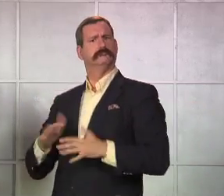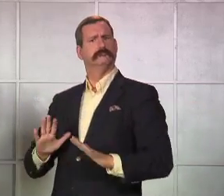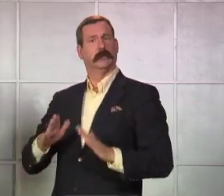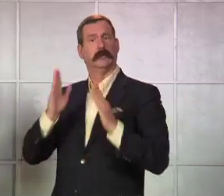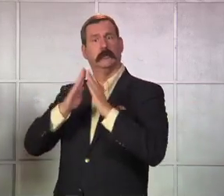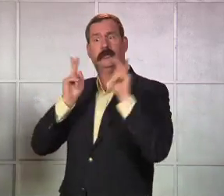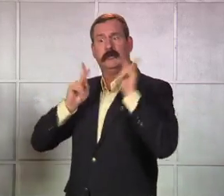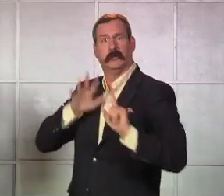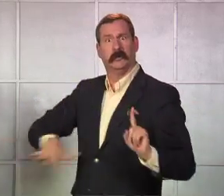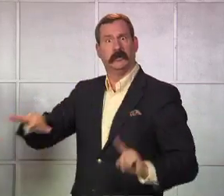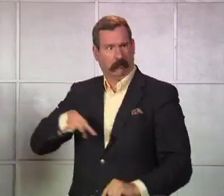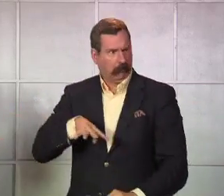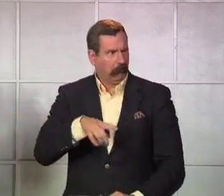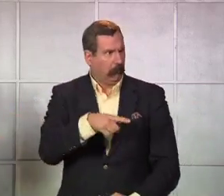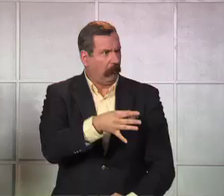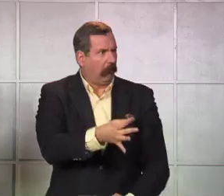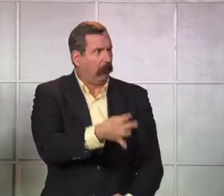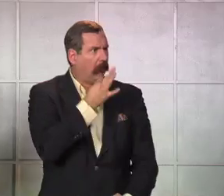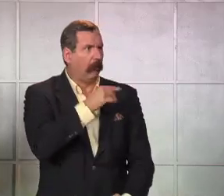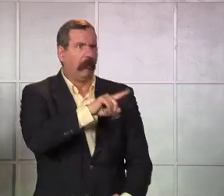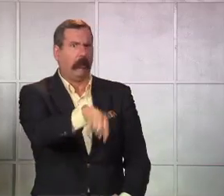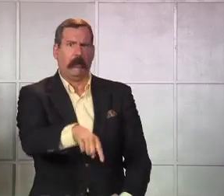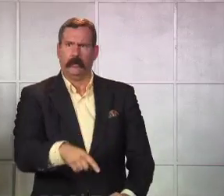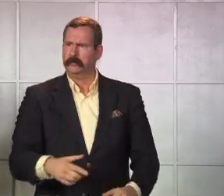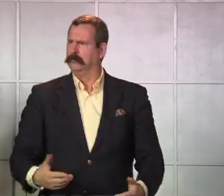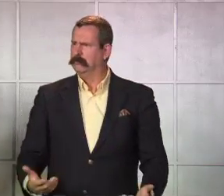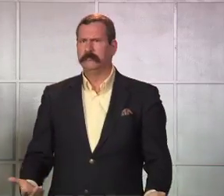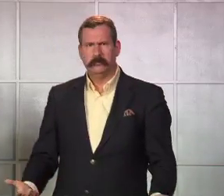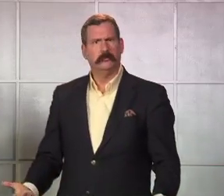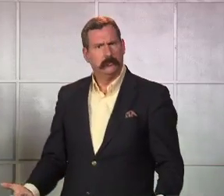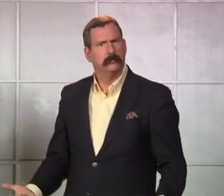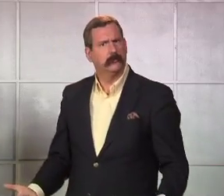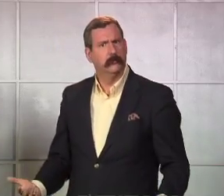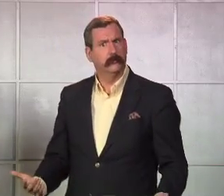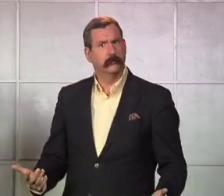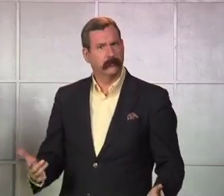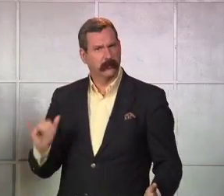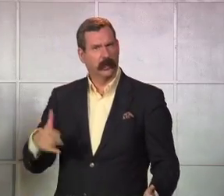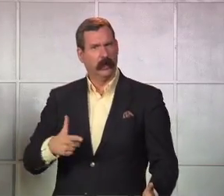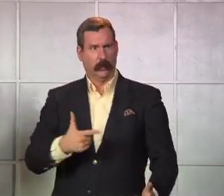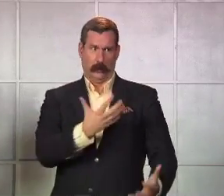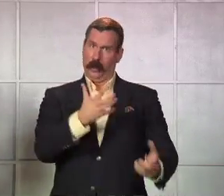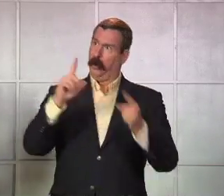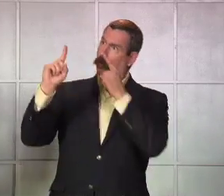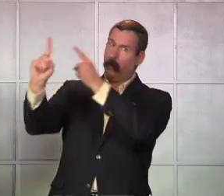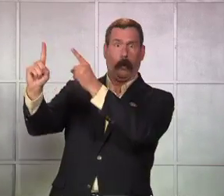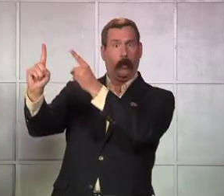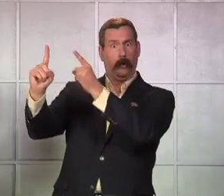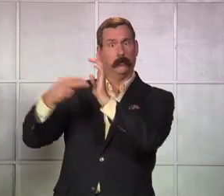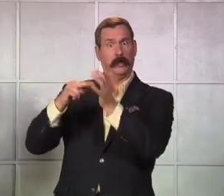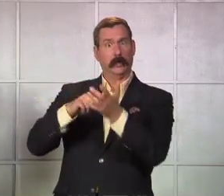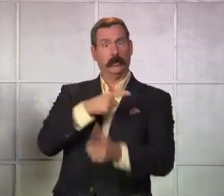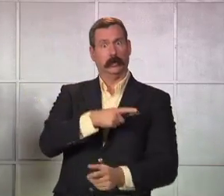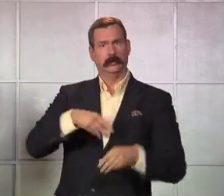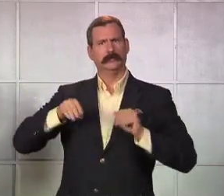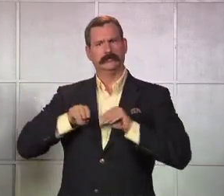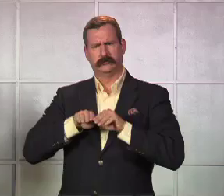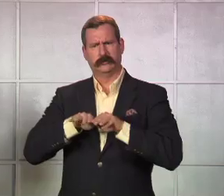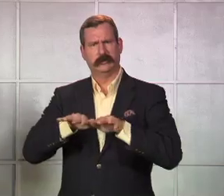and he taught them. The leaders of the town were surprised that Jesus was an expert at answering everyone. So,